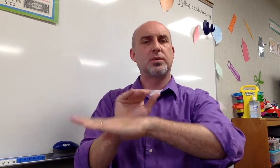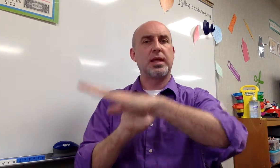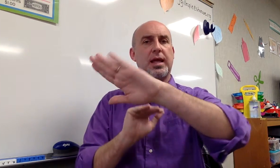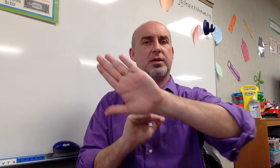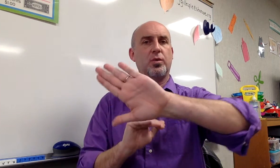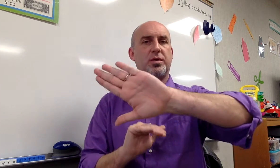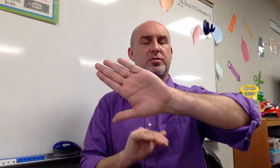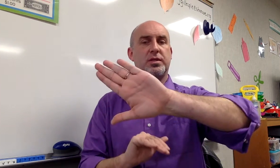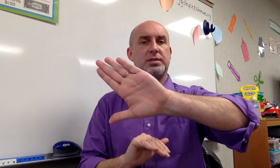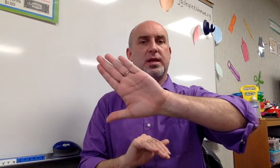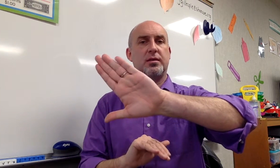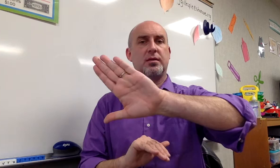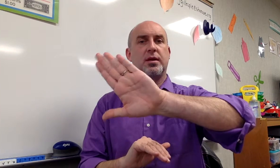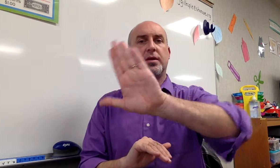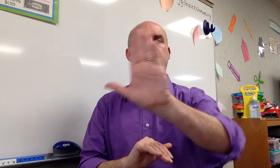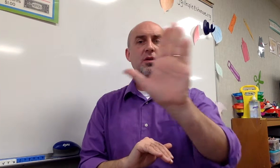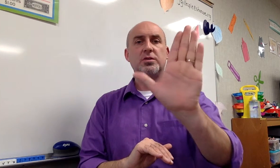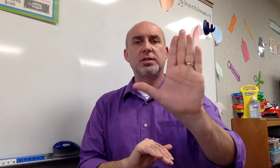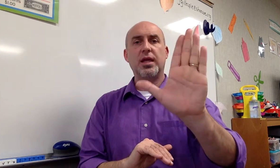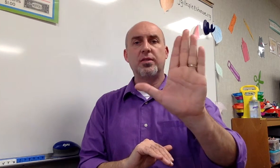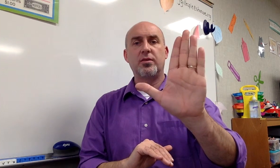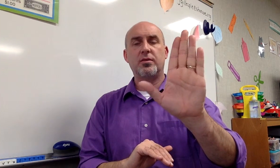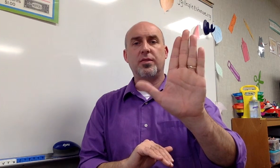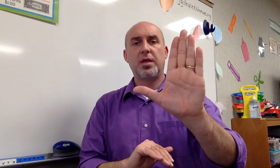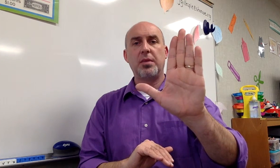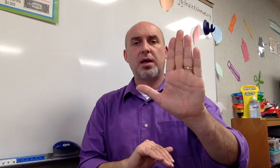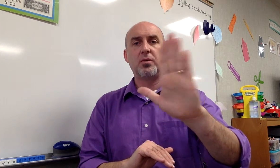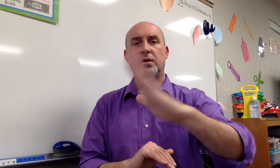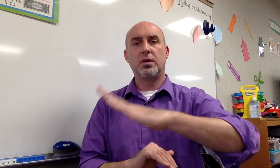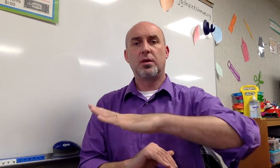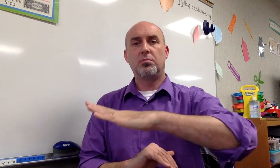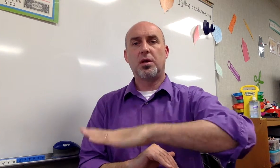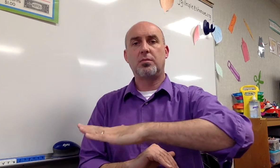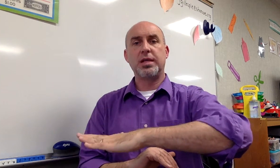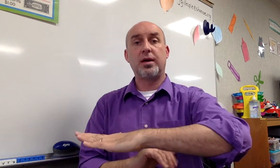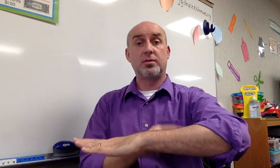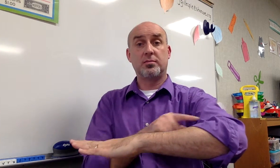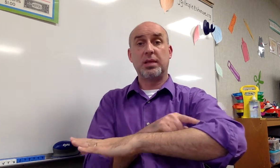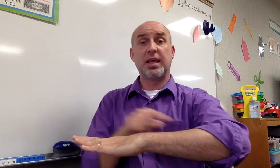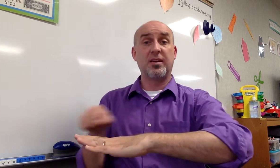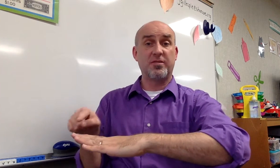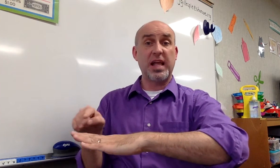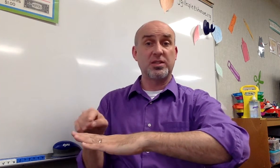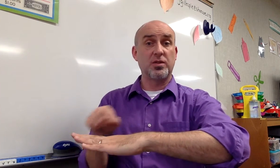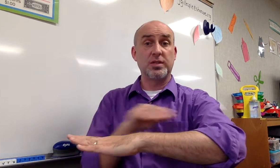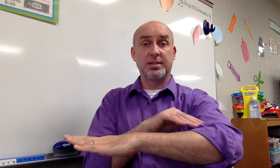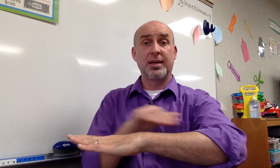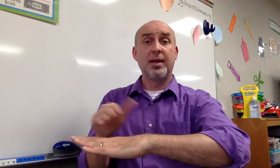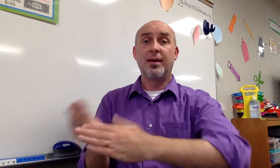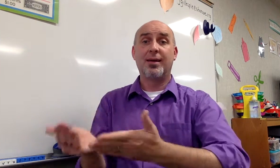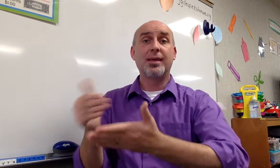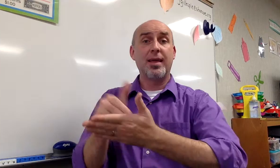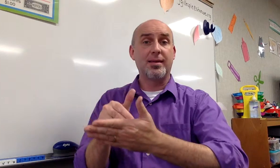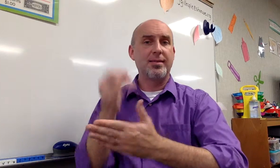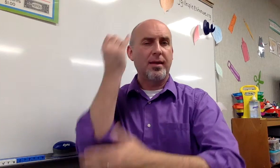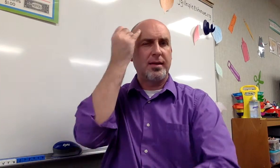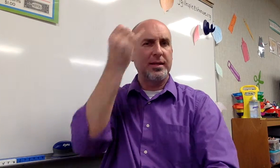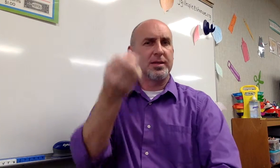the hand open for this sign. Fingers together, thumb out, palm down, making a flat surface. Again, the idea is